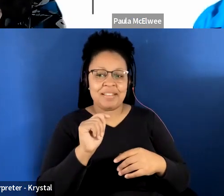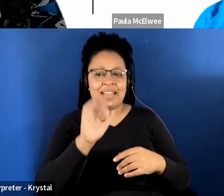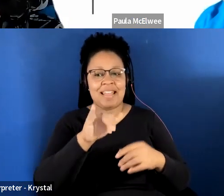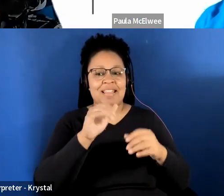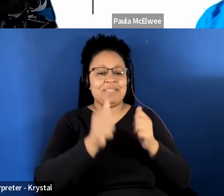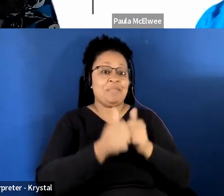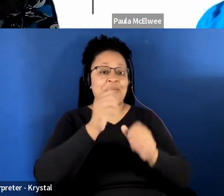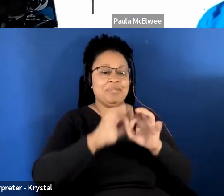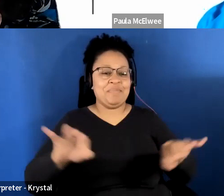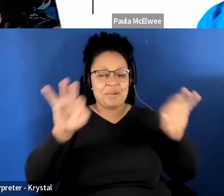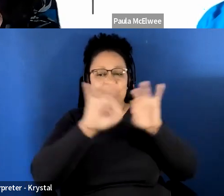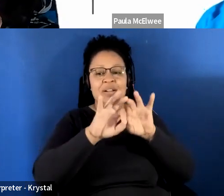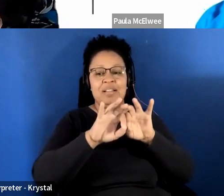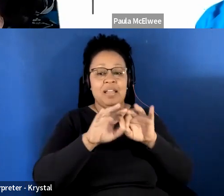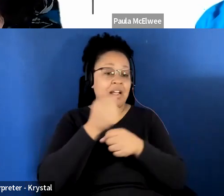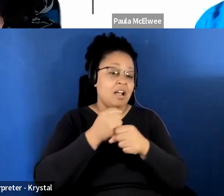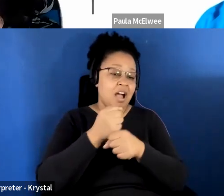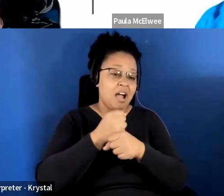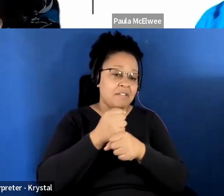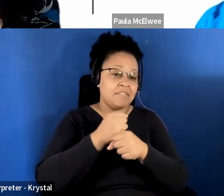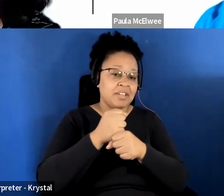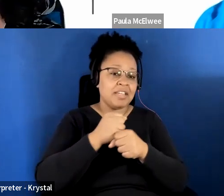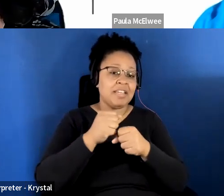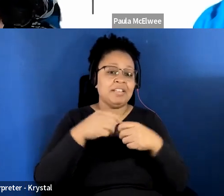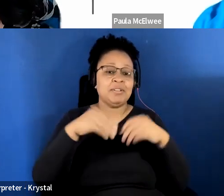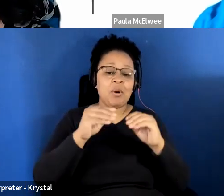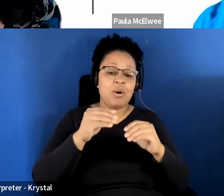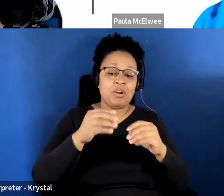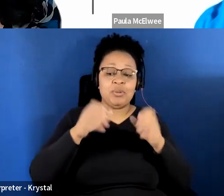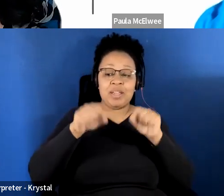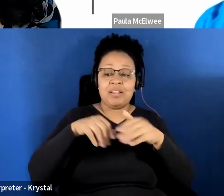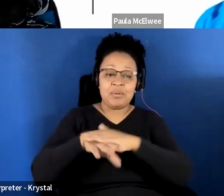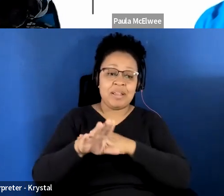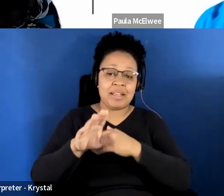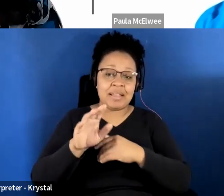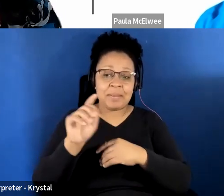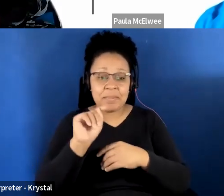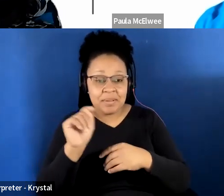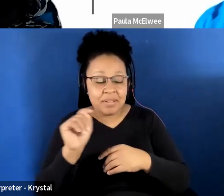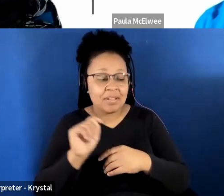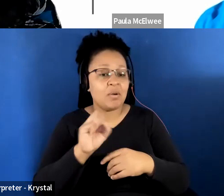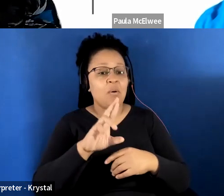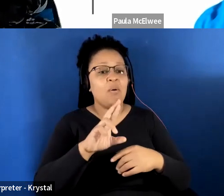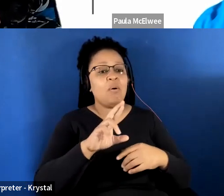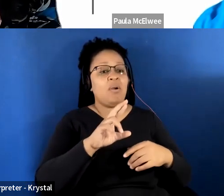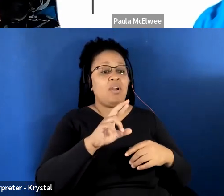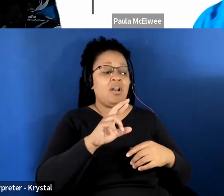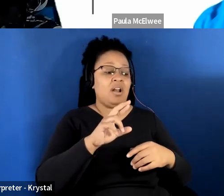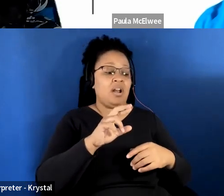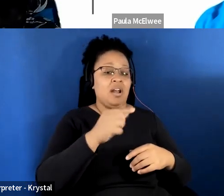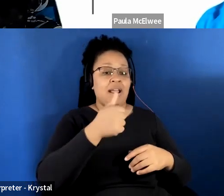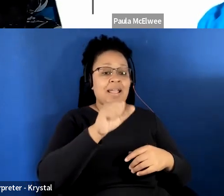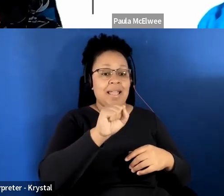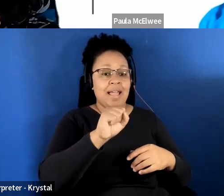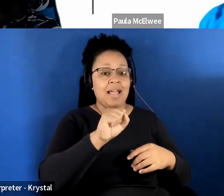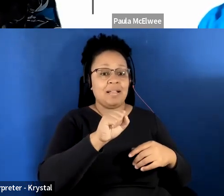important. Bathrooms, like a coffee shop that will let you pee, or a gas station that has a microwave. Especially